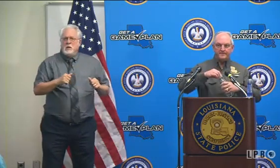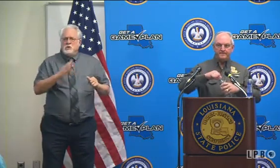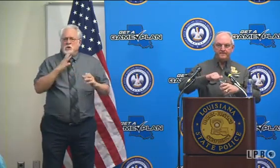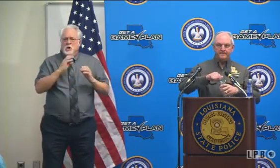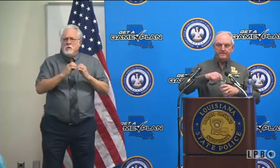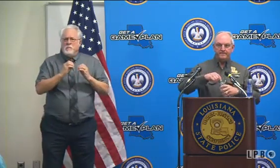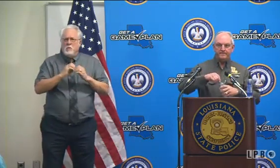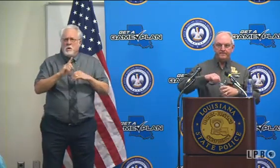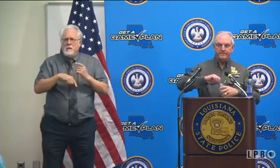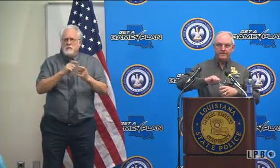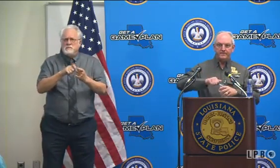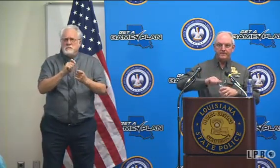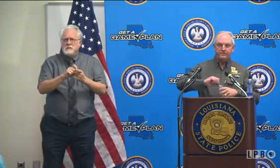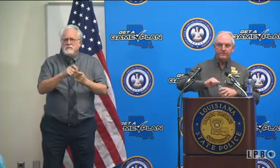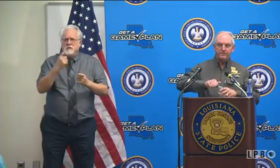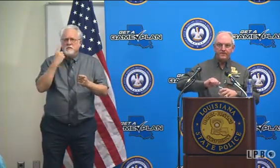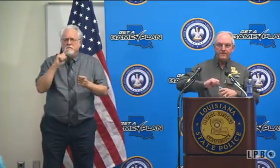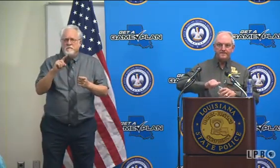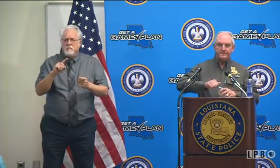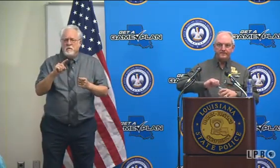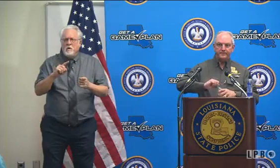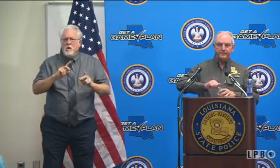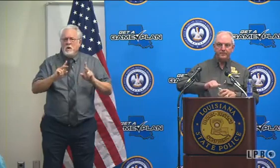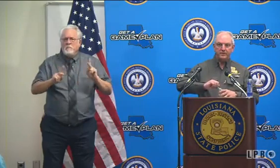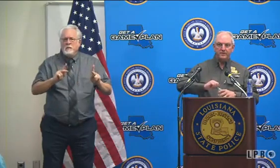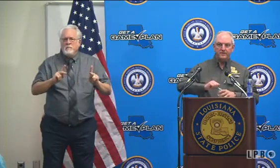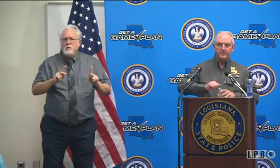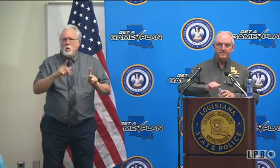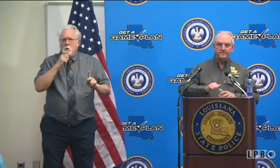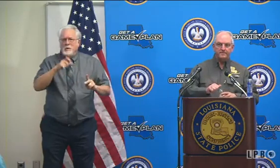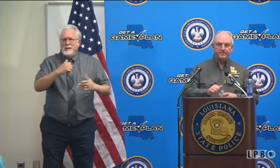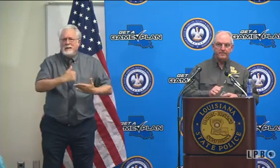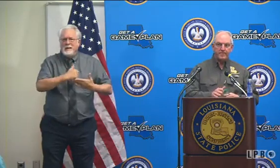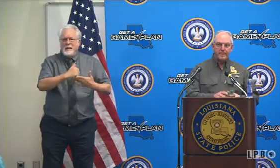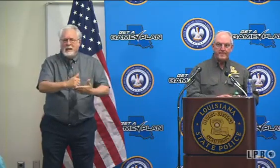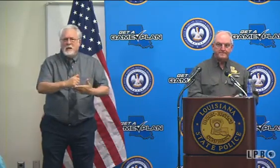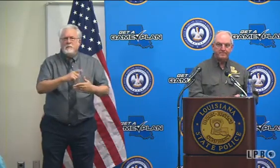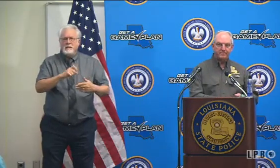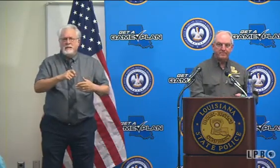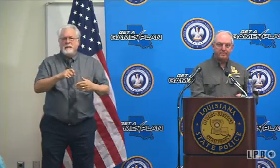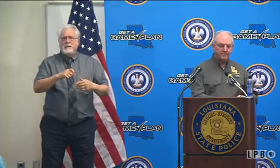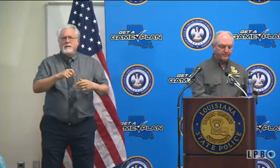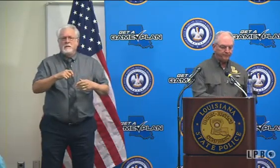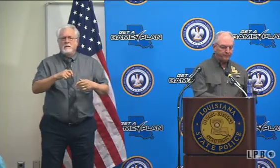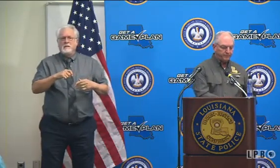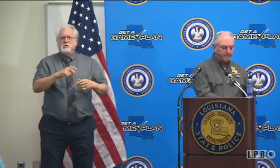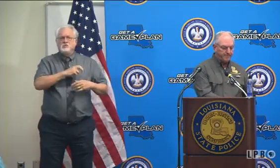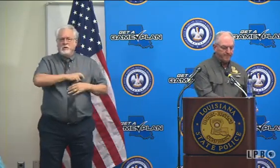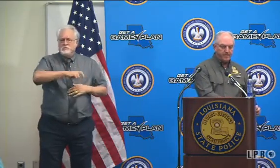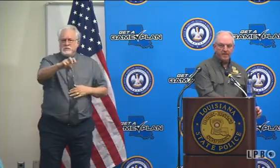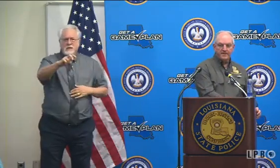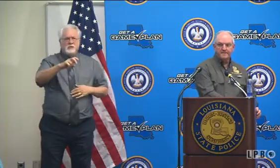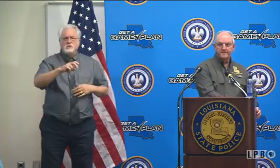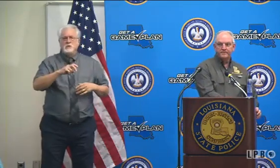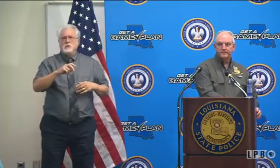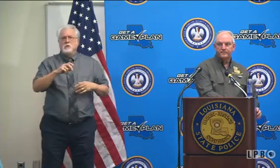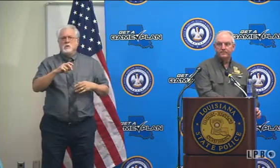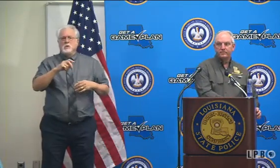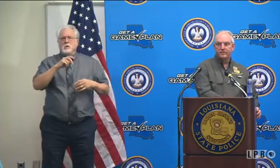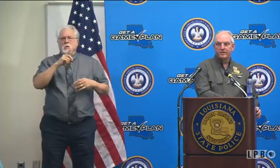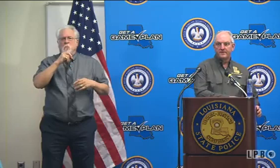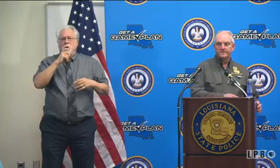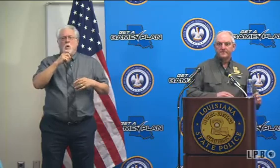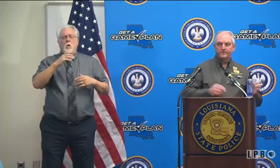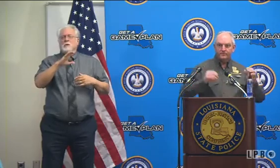what the specific protocols are for handling people who need help, who need access to hotels and transportation, but who have an active